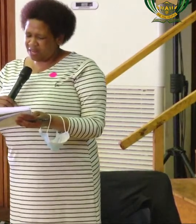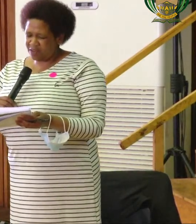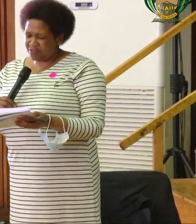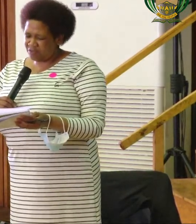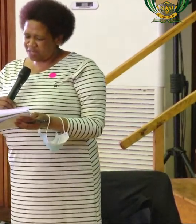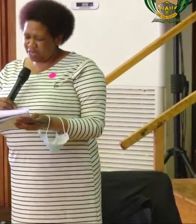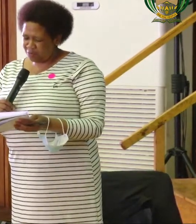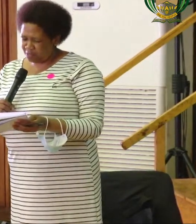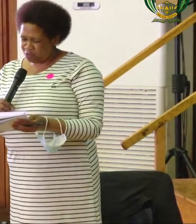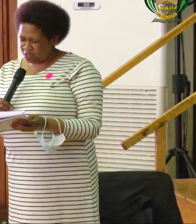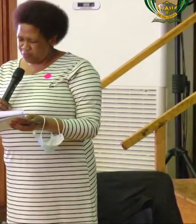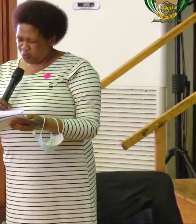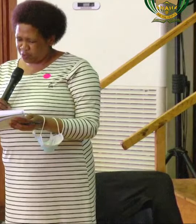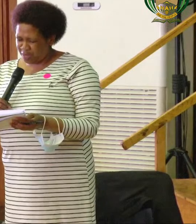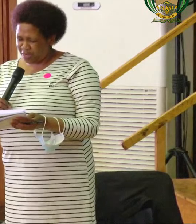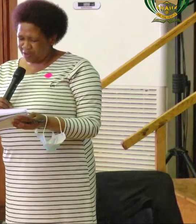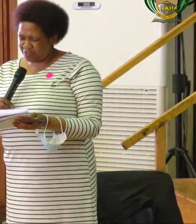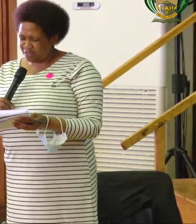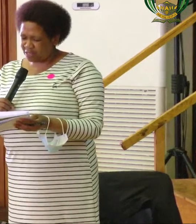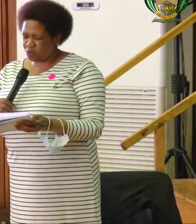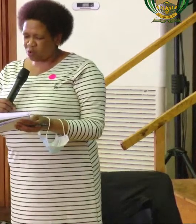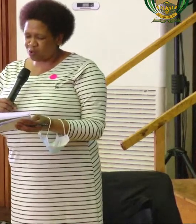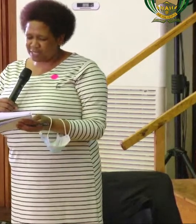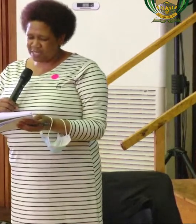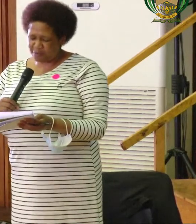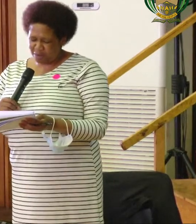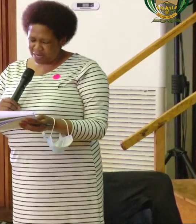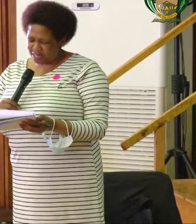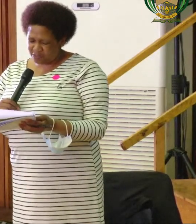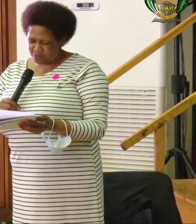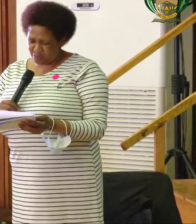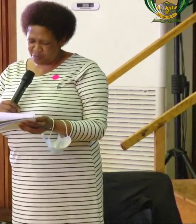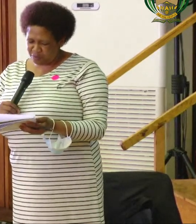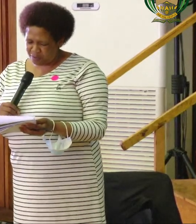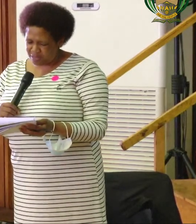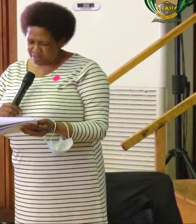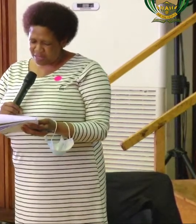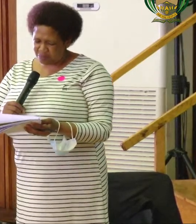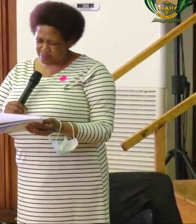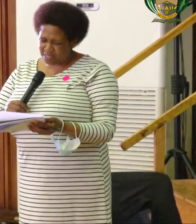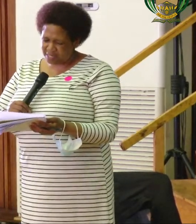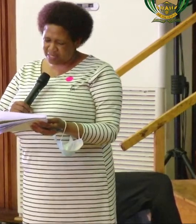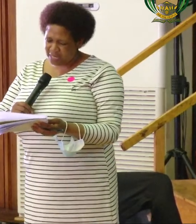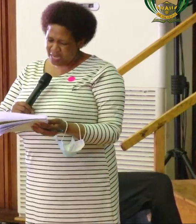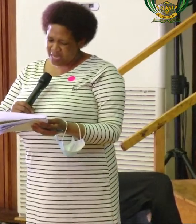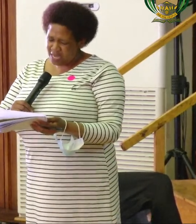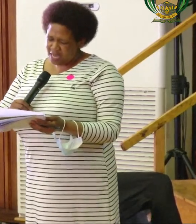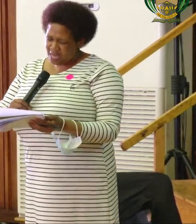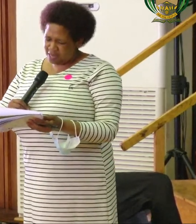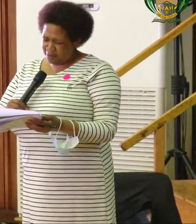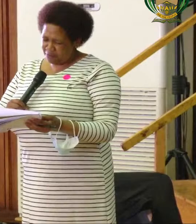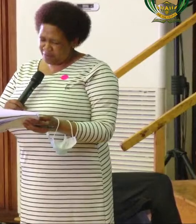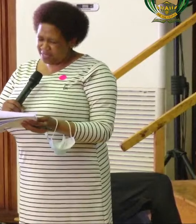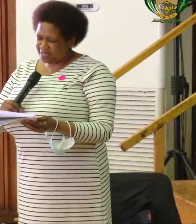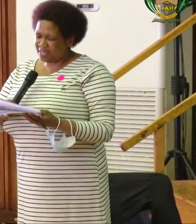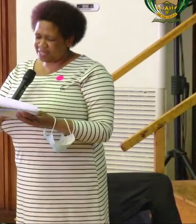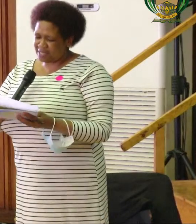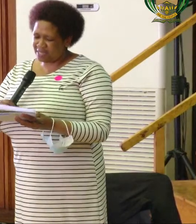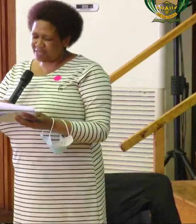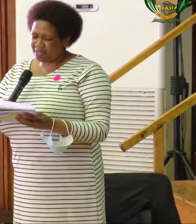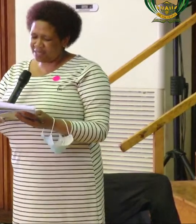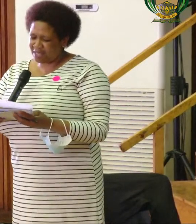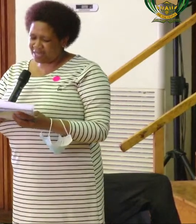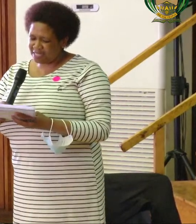and they never even come back to report back after that or to seek mandates from the people that they represent. He